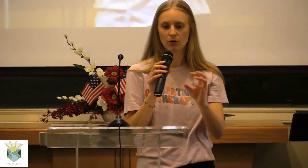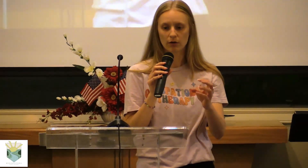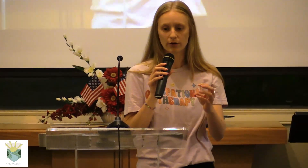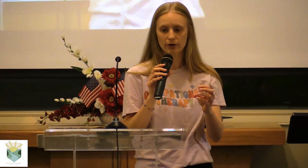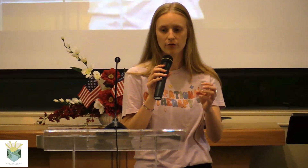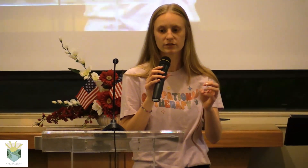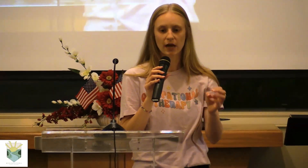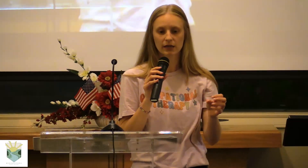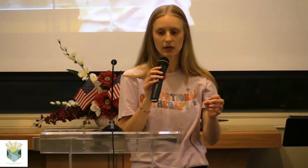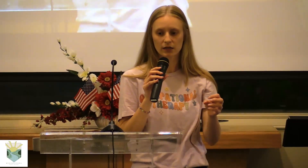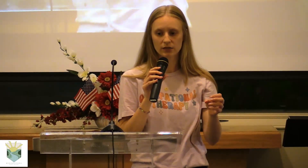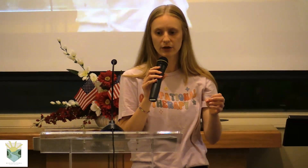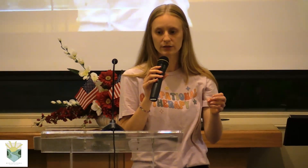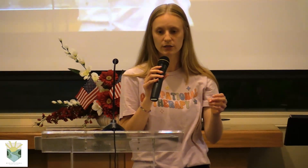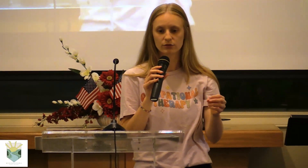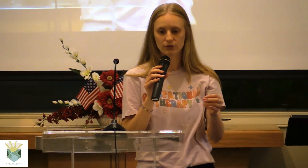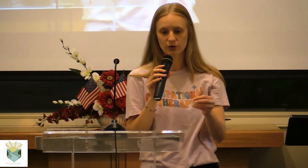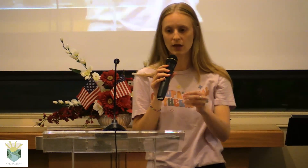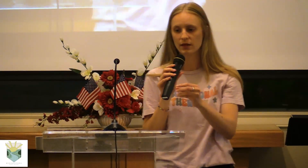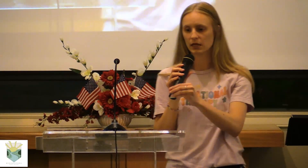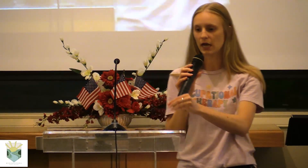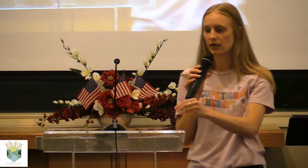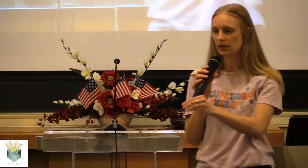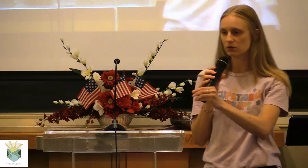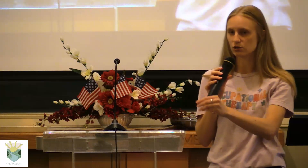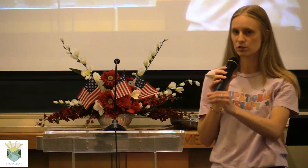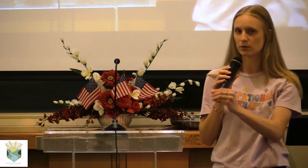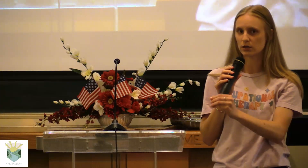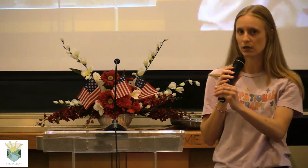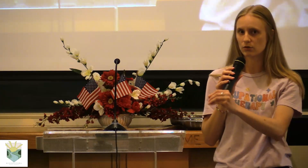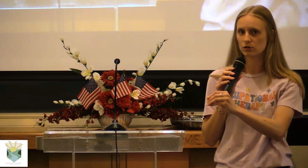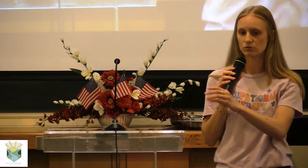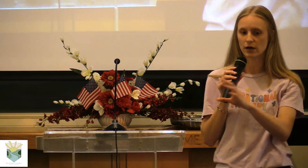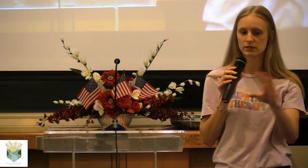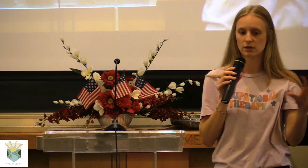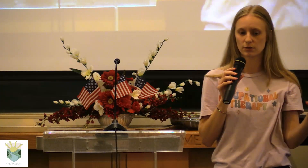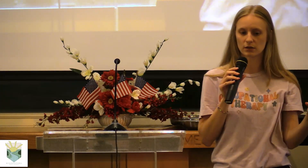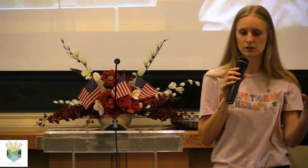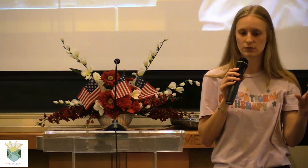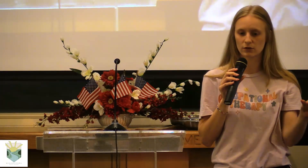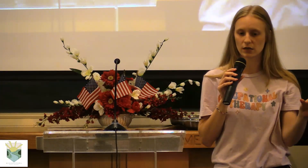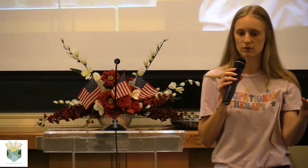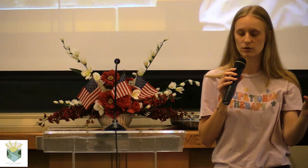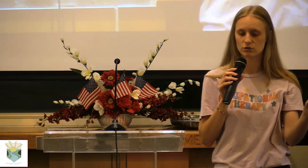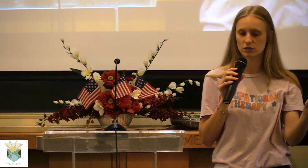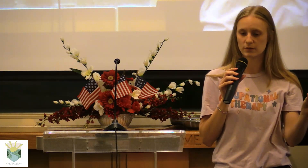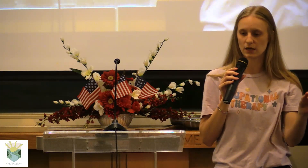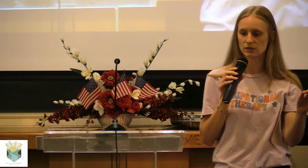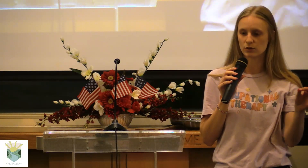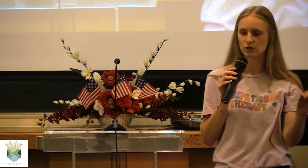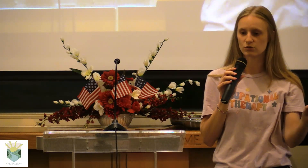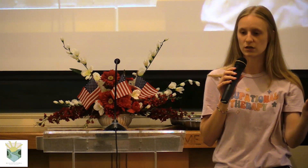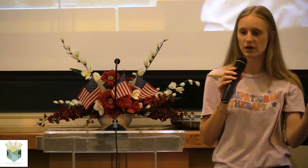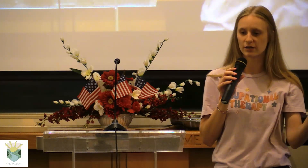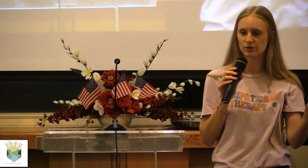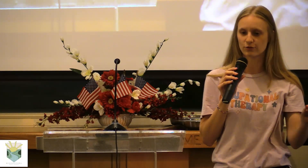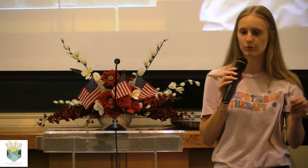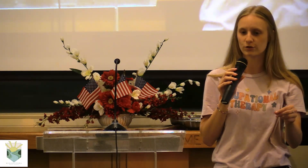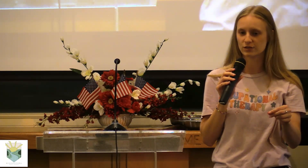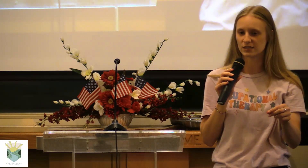part of signing, and that's why it's so different than like Yes. English spoken language, and why it's a completely different language is because we use a lot of different words to say the